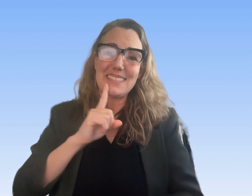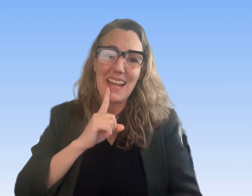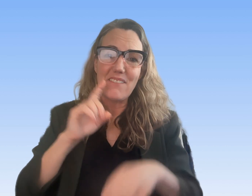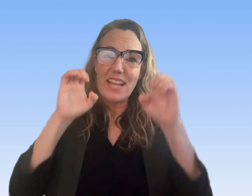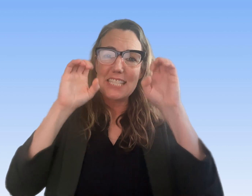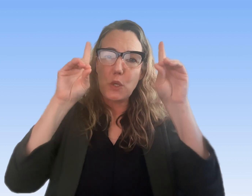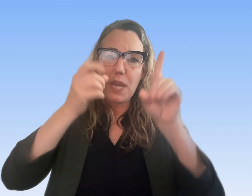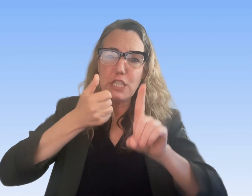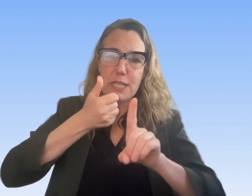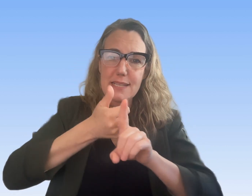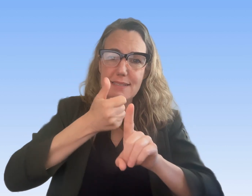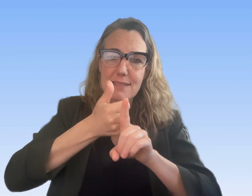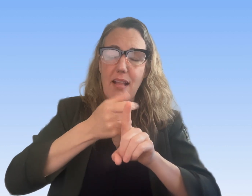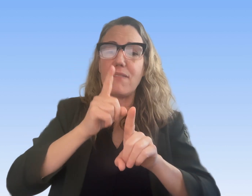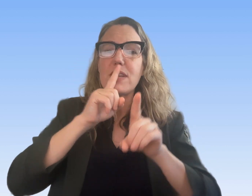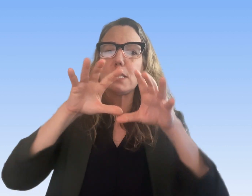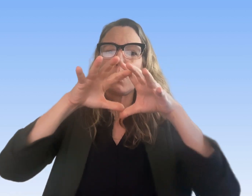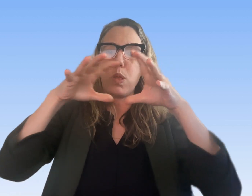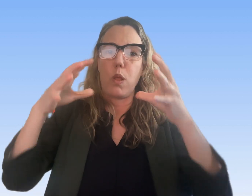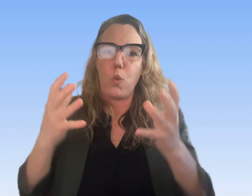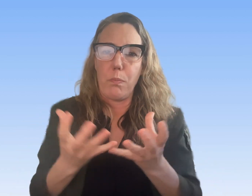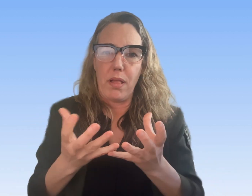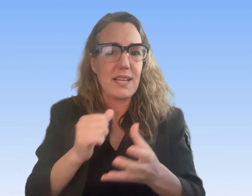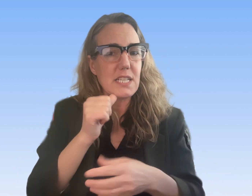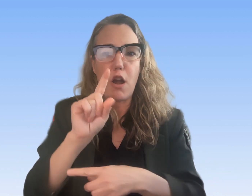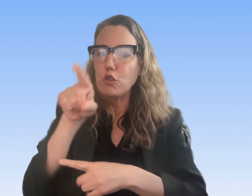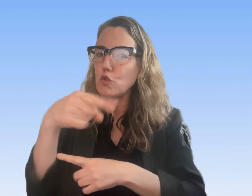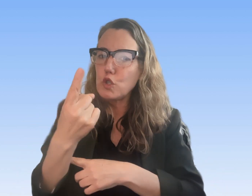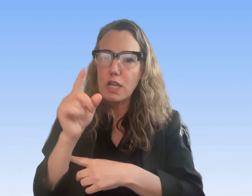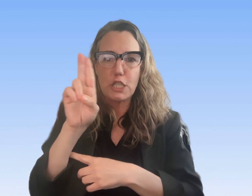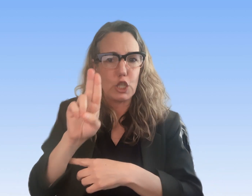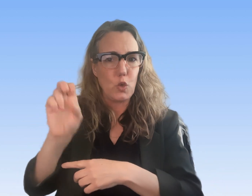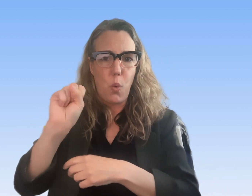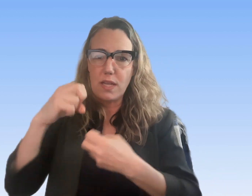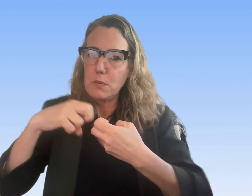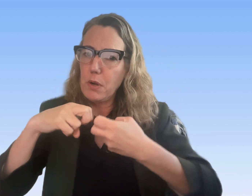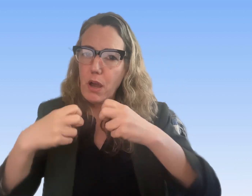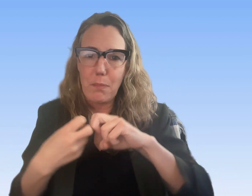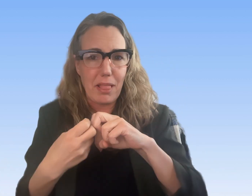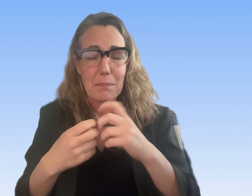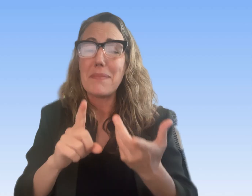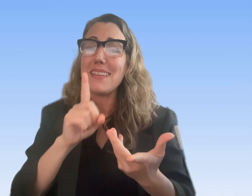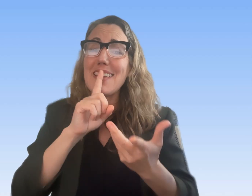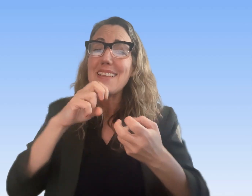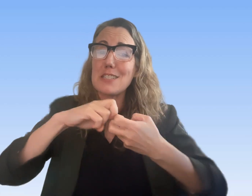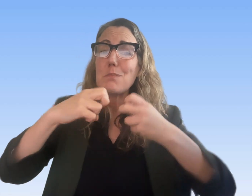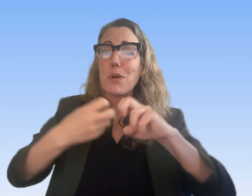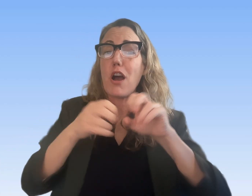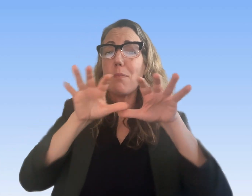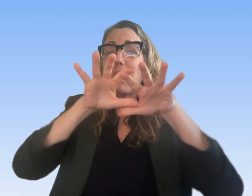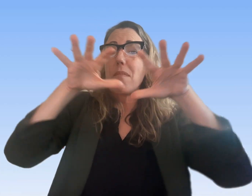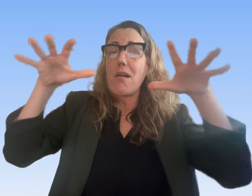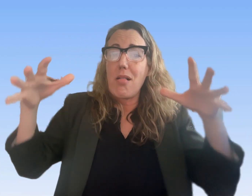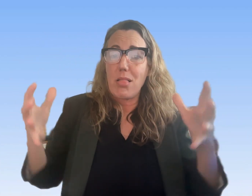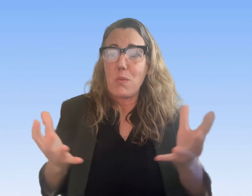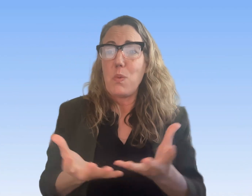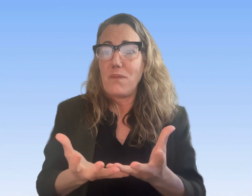Deaf education itself is global. It's not just a US problem. It's a problem all